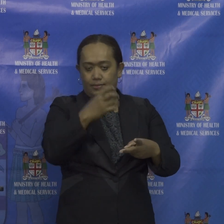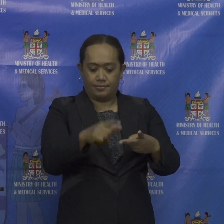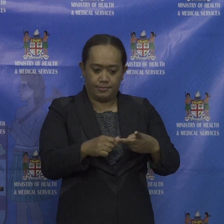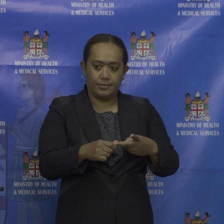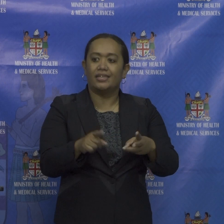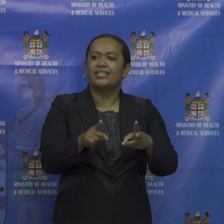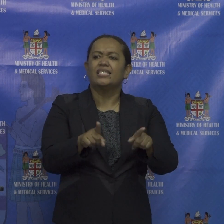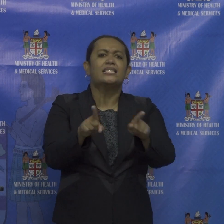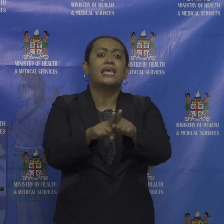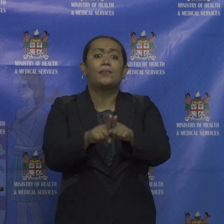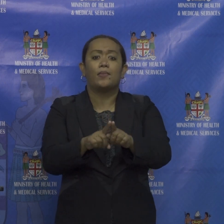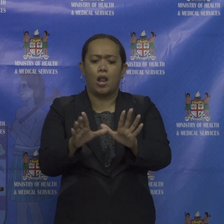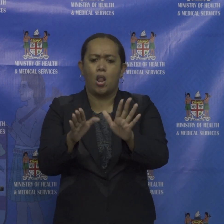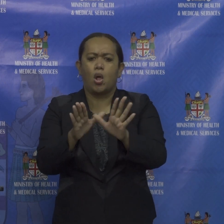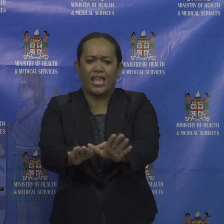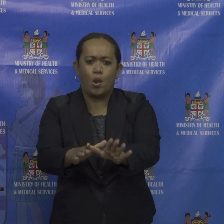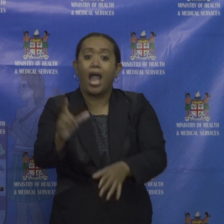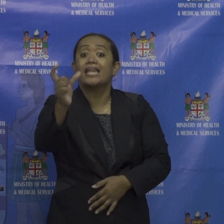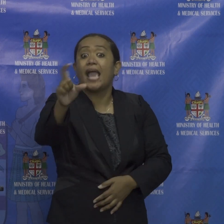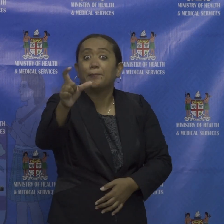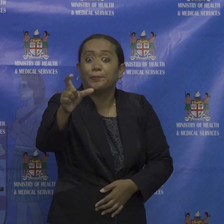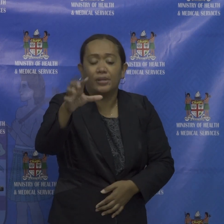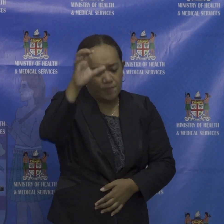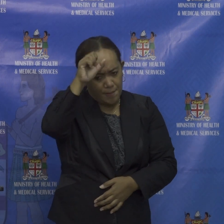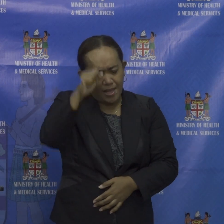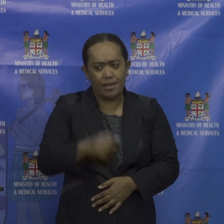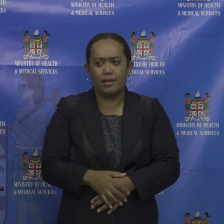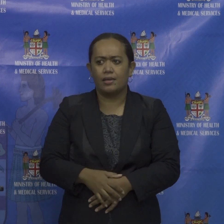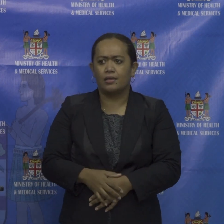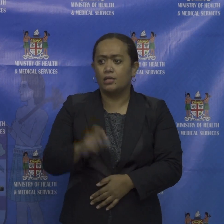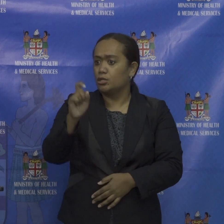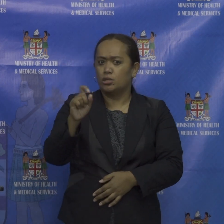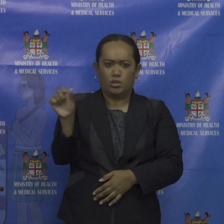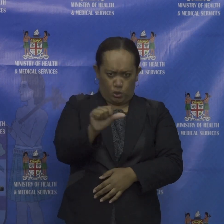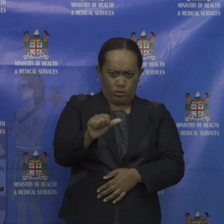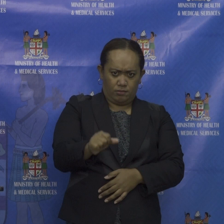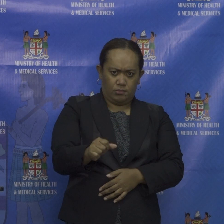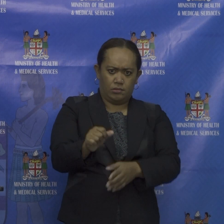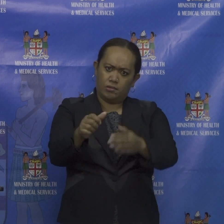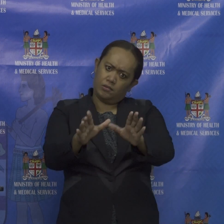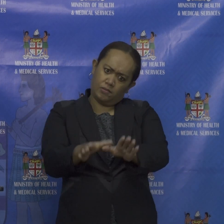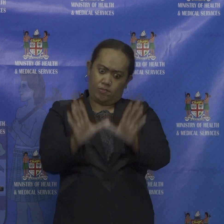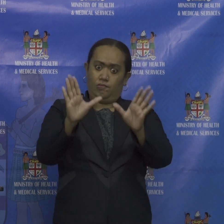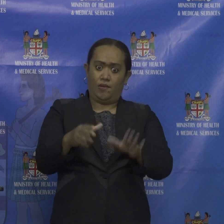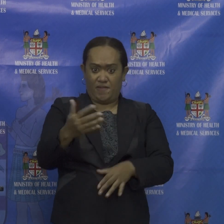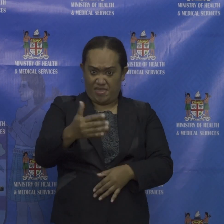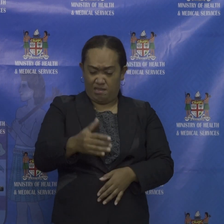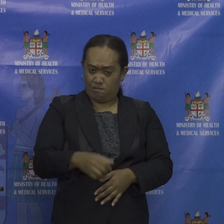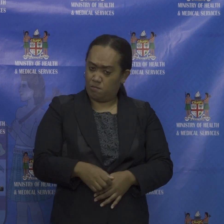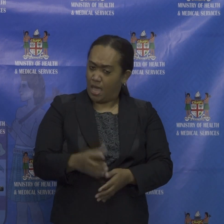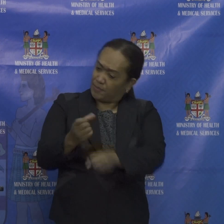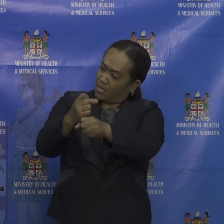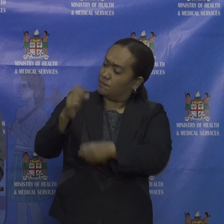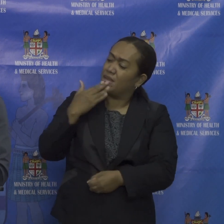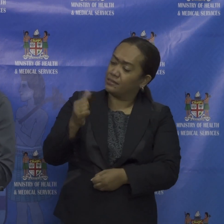lockdown at Wainitaroa in Cunningham, supposed to be lifted on the 15th. Any update on that?